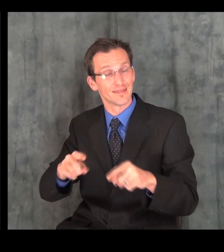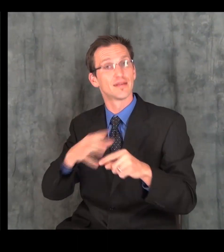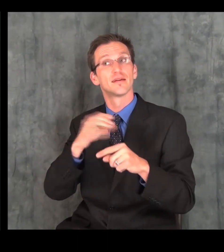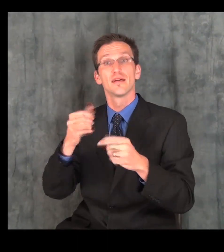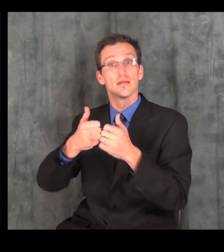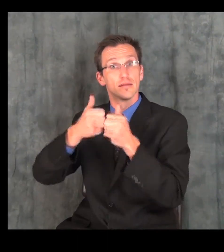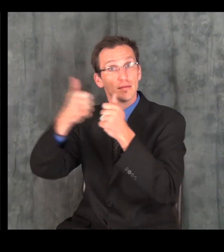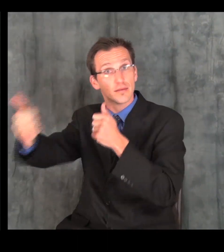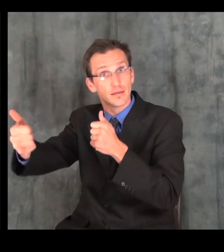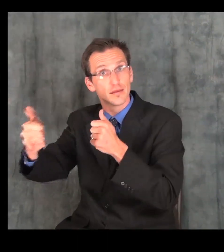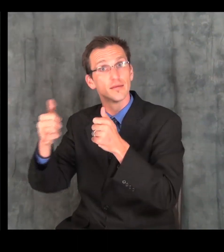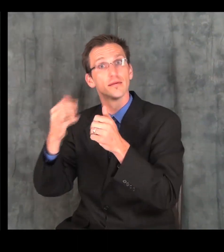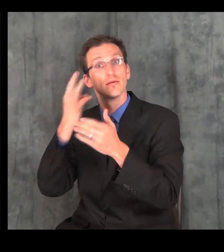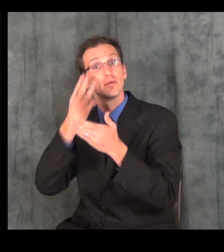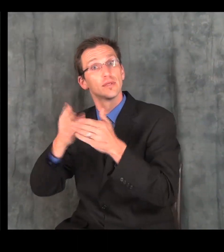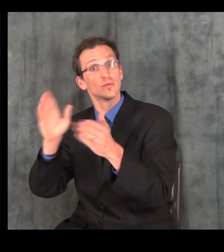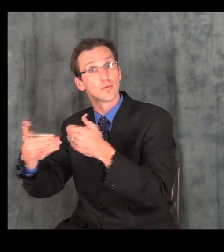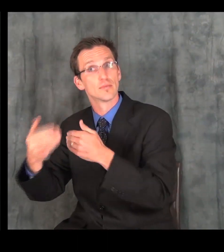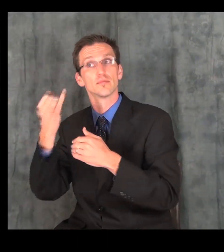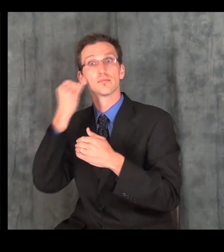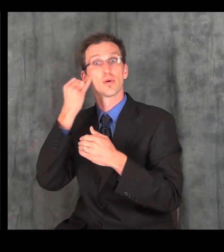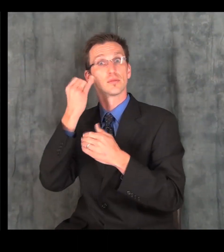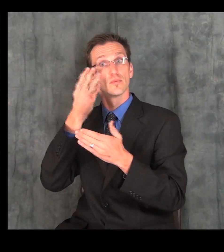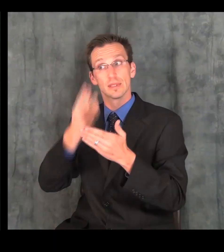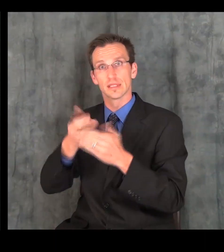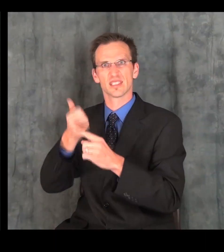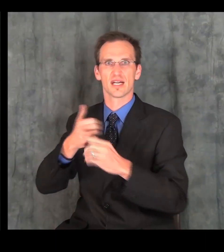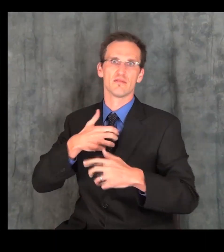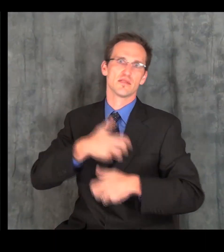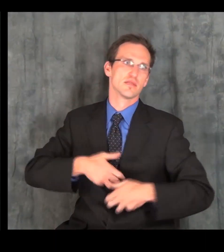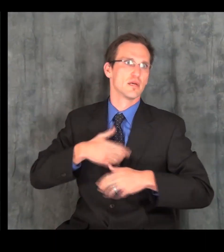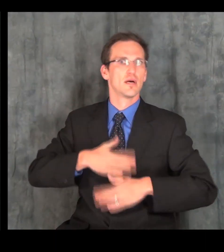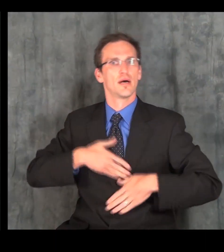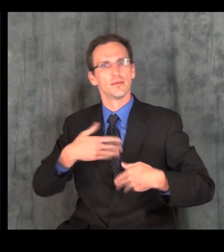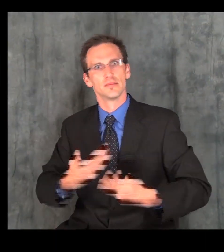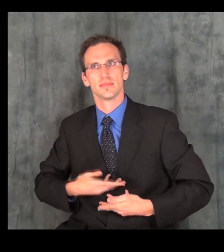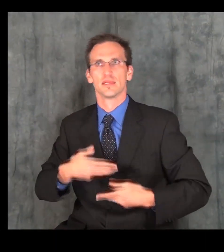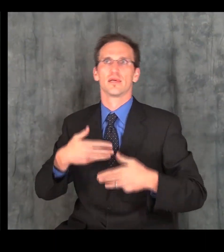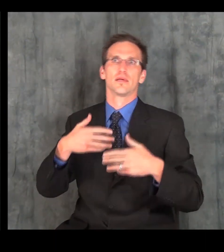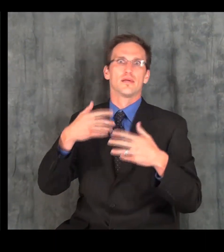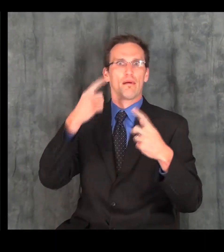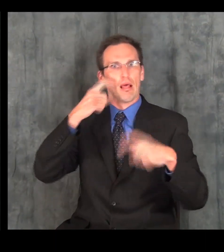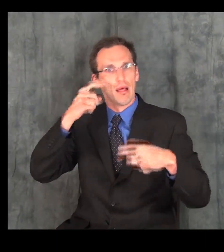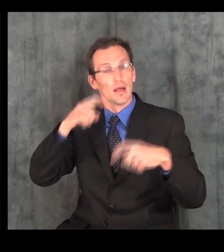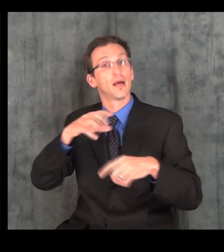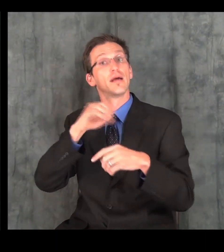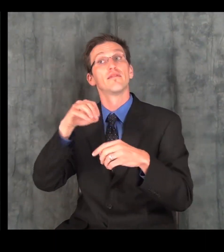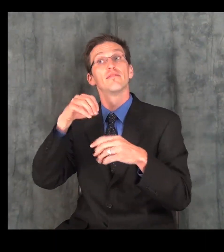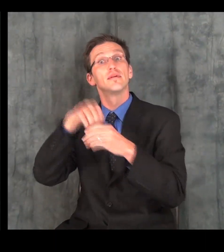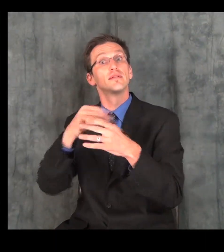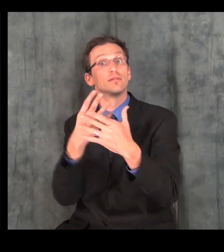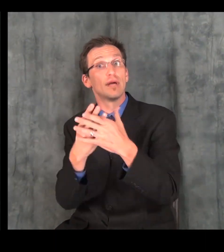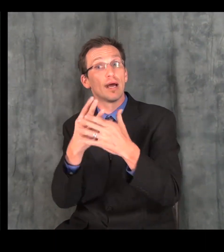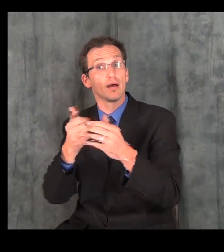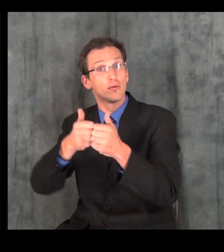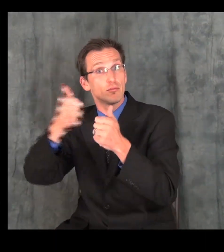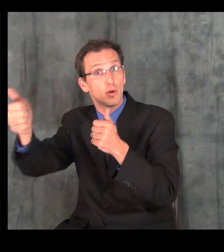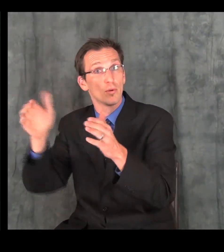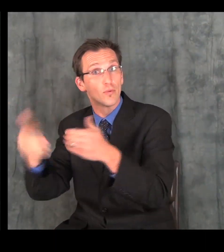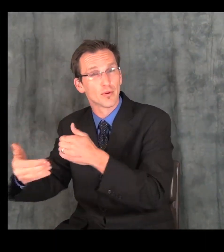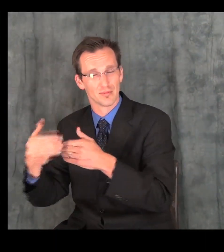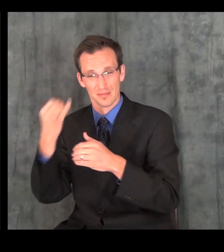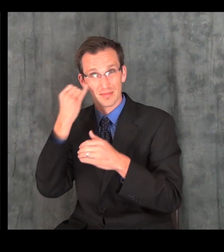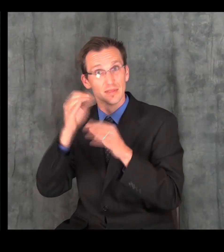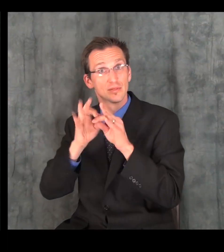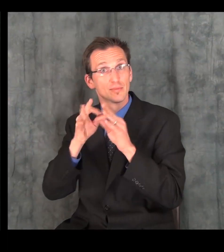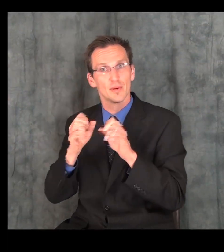remote witness room where there was either a very distressed witness or you were in a remote facility in a jail. I couldn't imagine any interpreter wanting